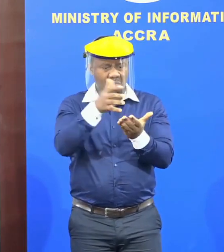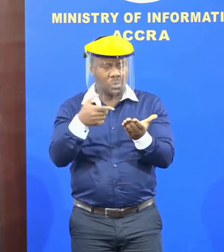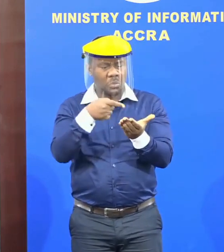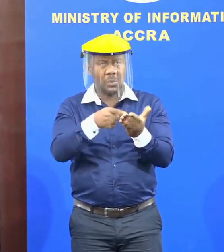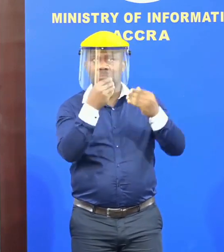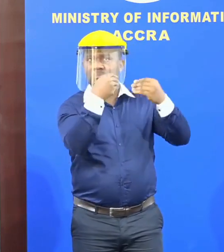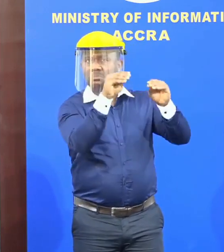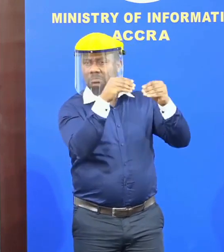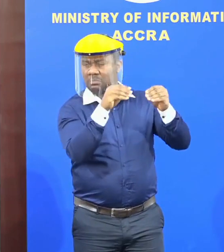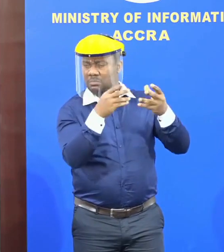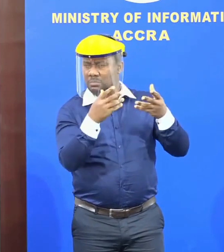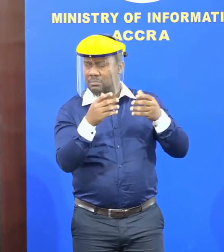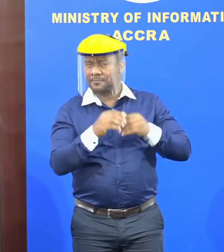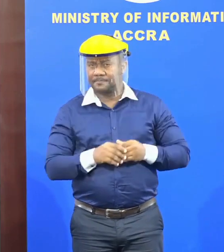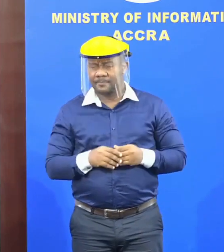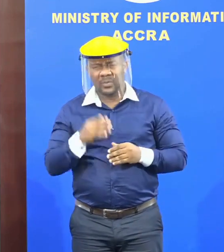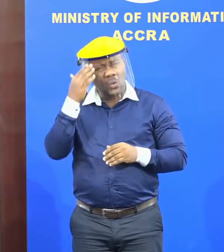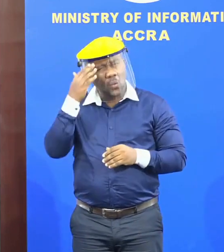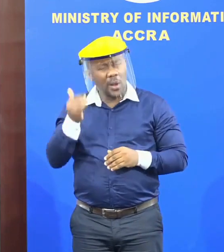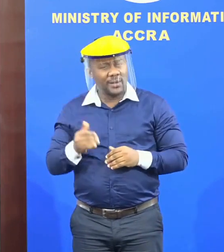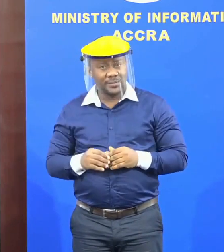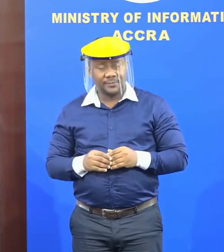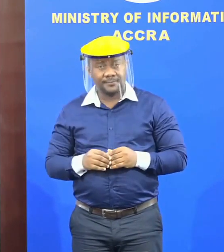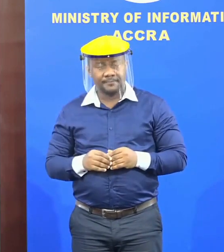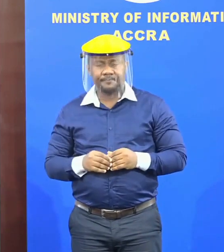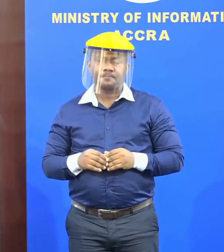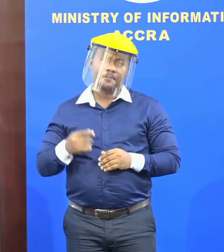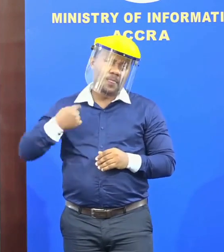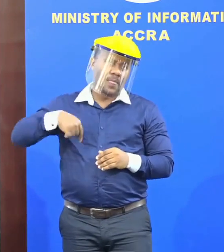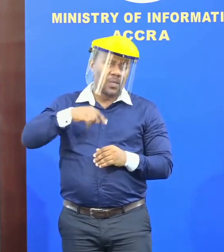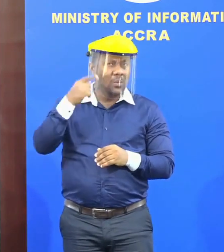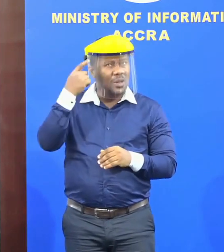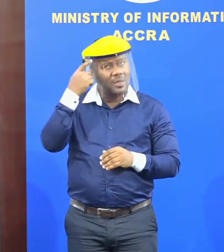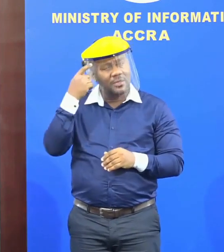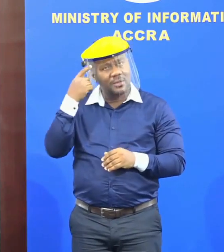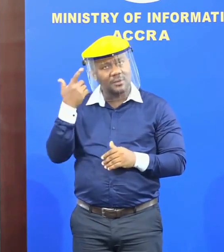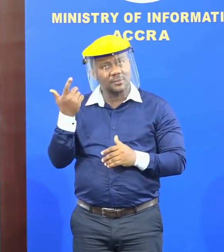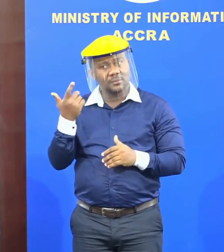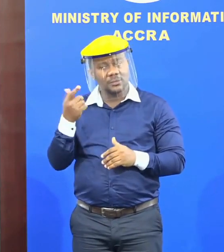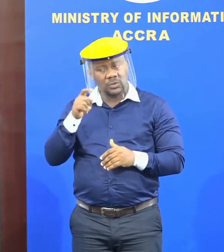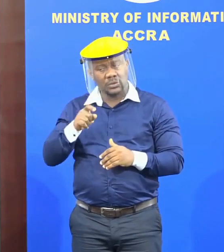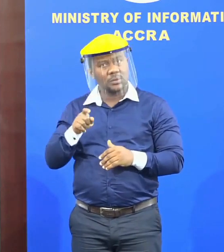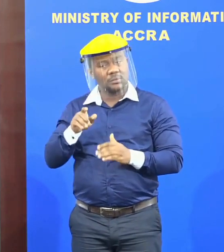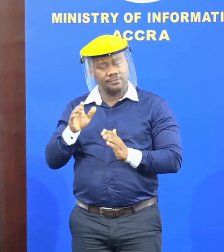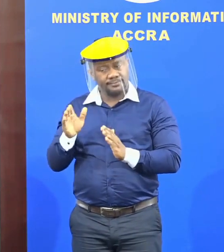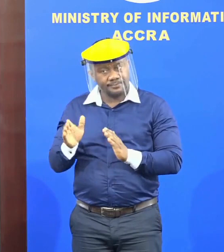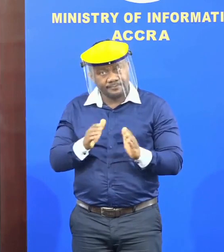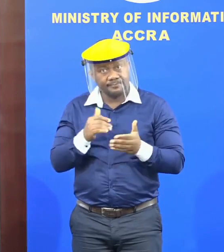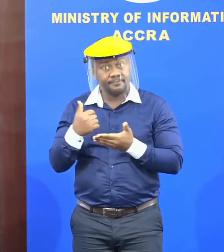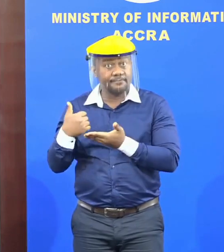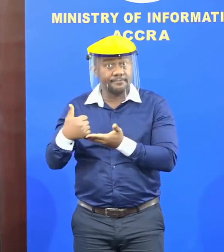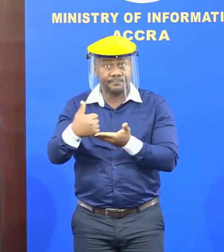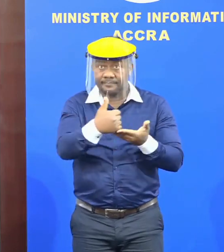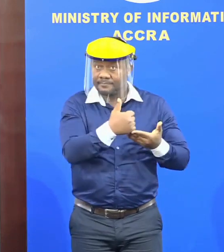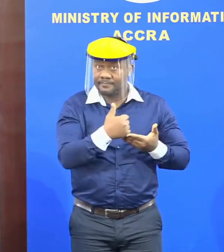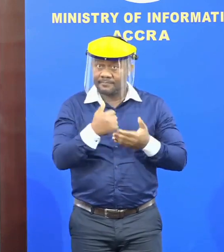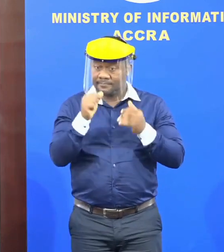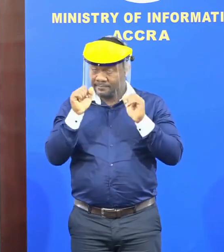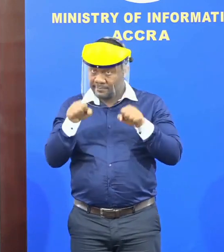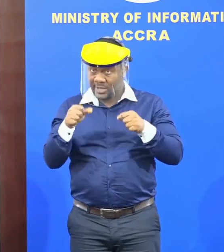into a stage where there's the need for us to put in some concrete actions that will help us achieve the